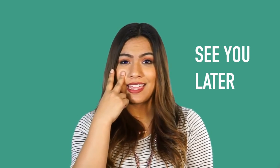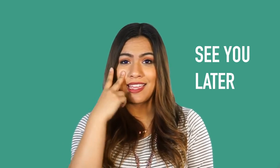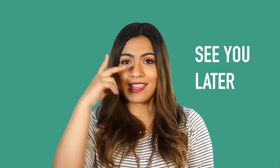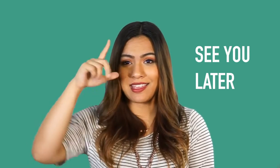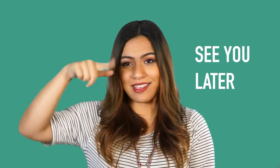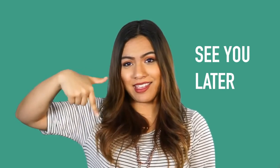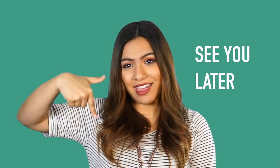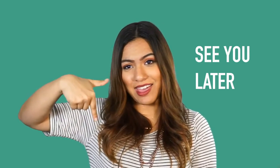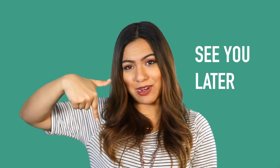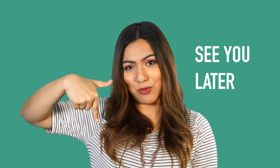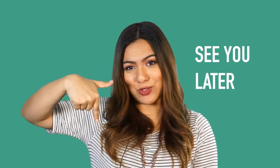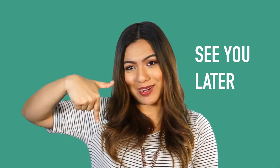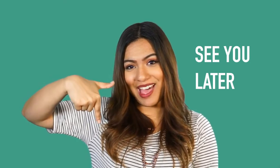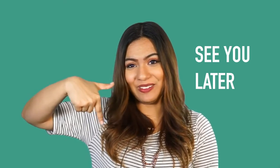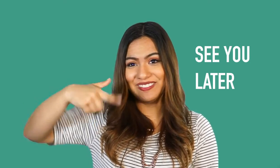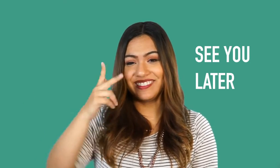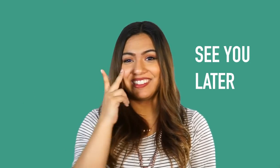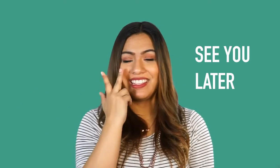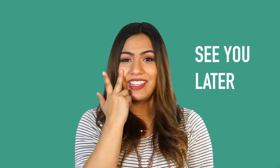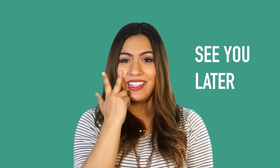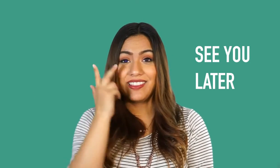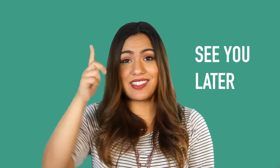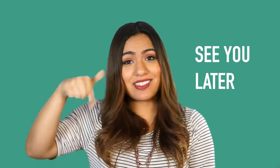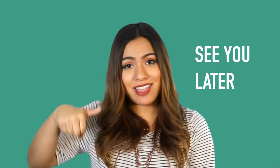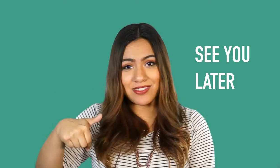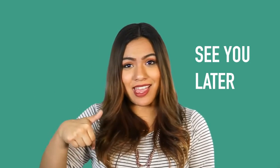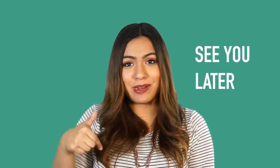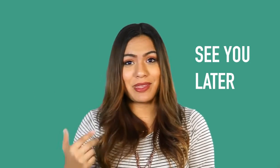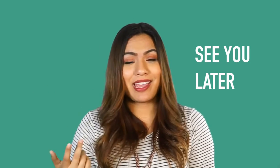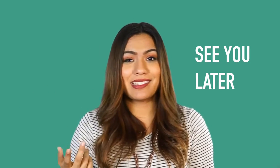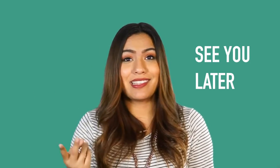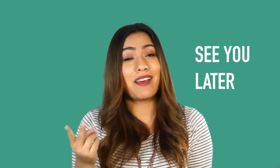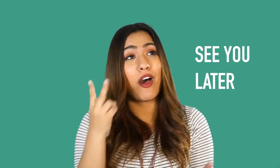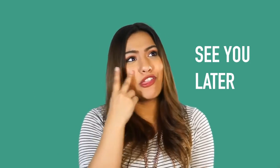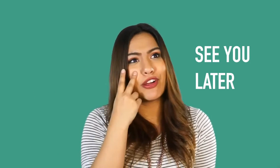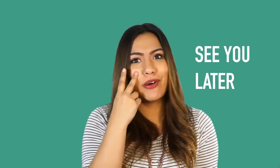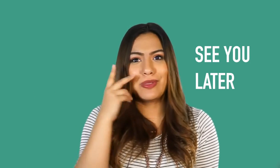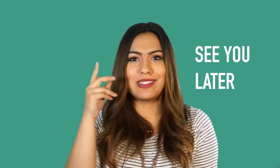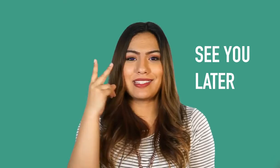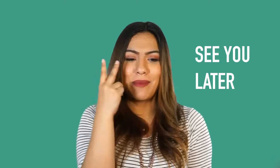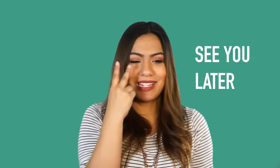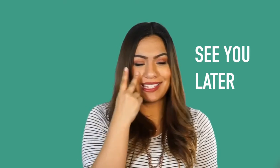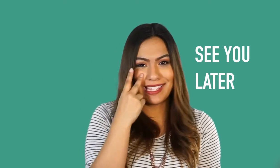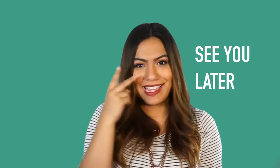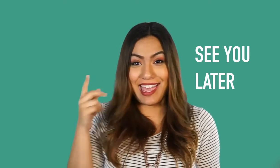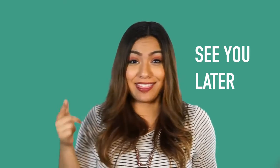See, and then it moves to an L. This is a deaf sign because on their own this does not mean see and